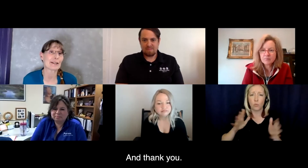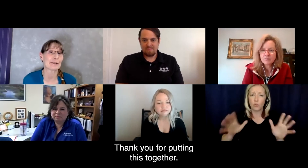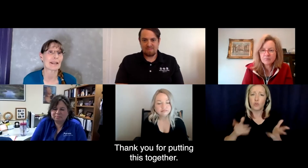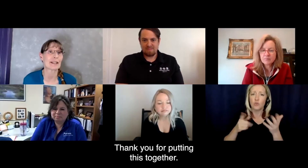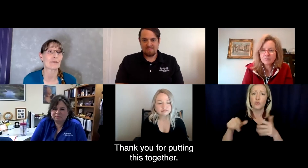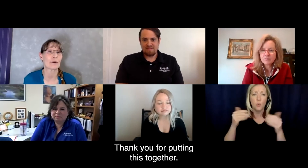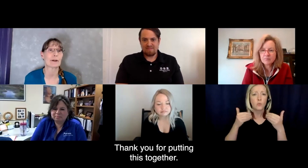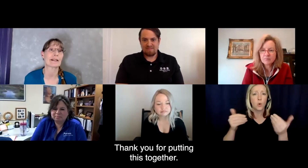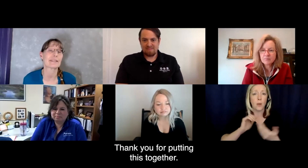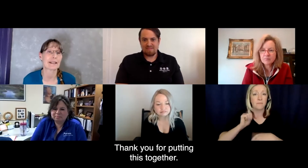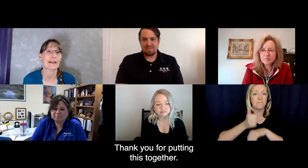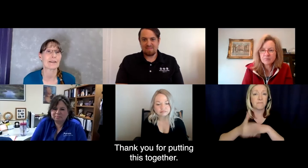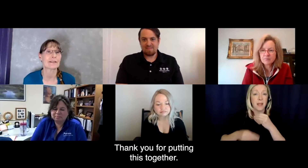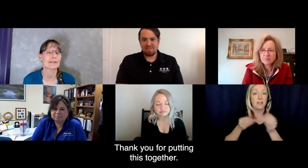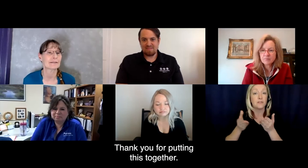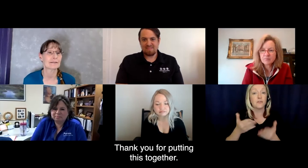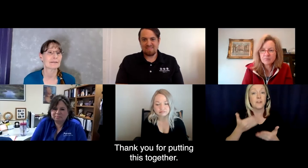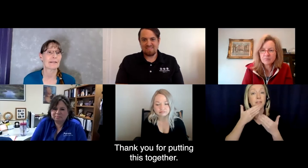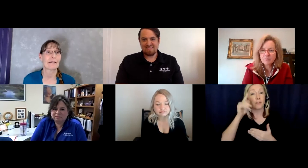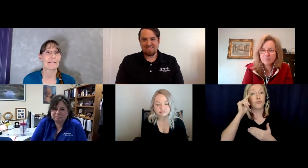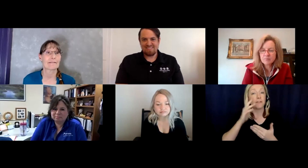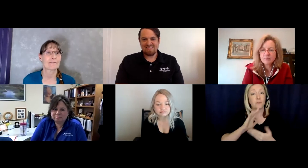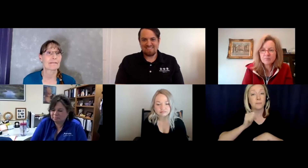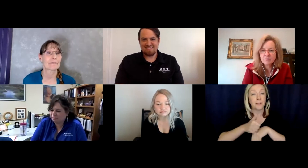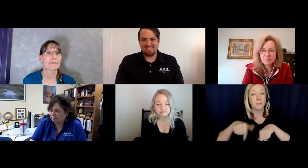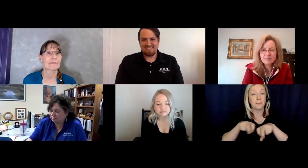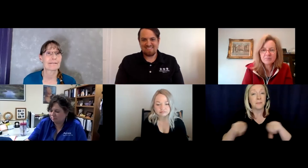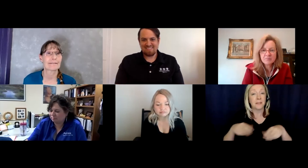thank you. Thank you for putting this together.